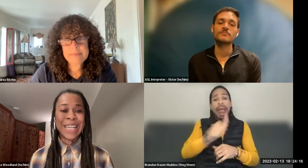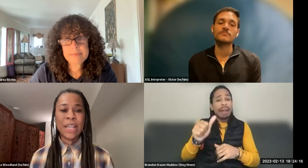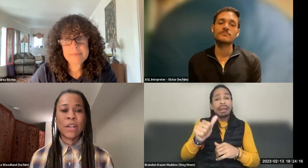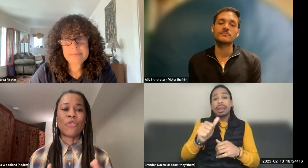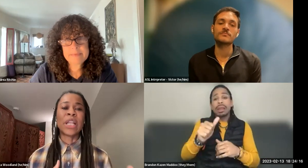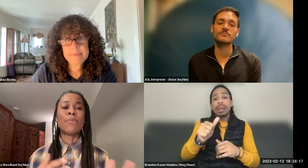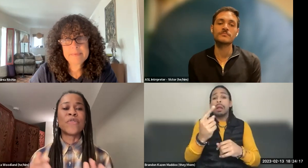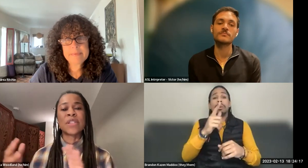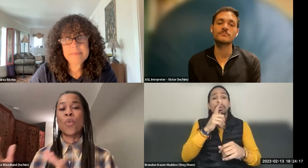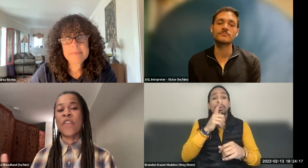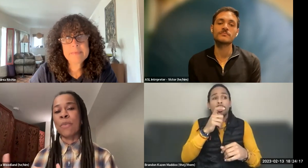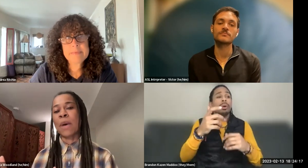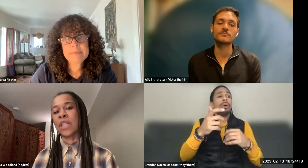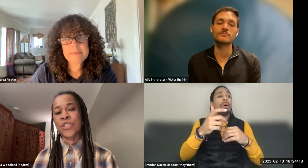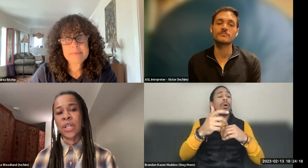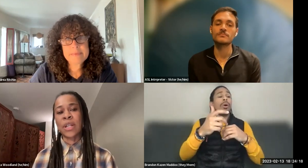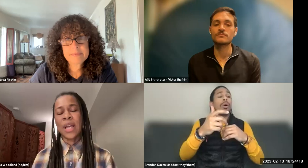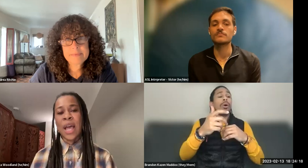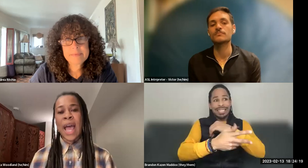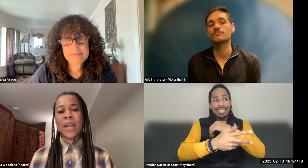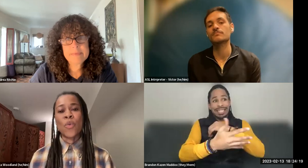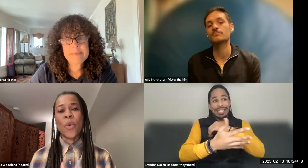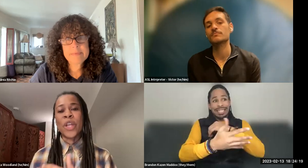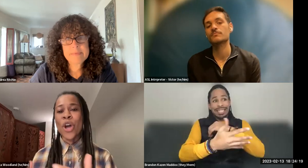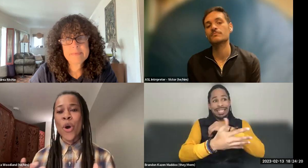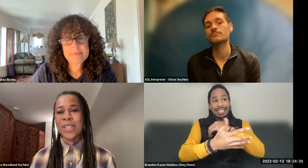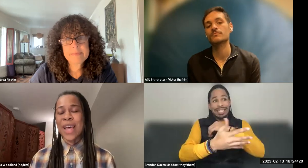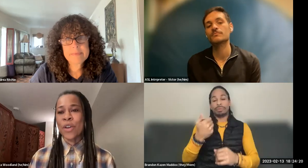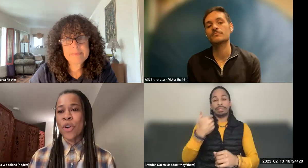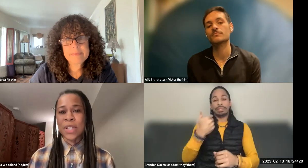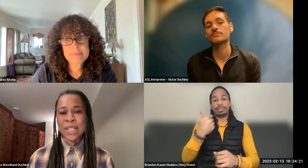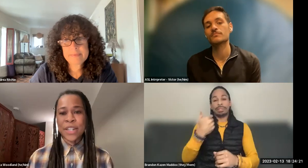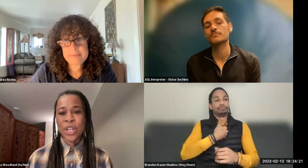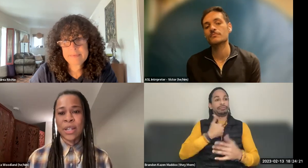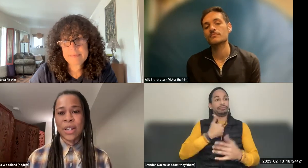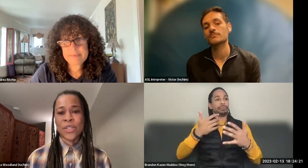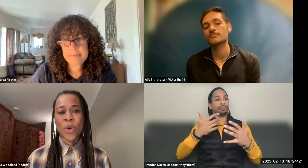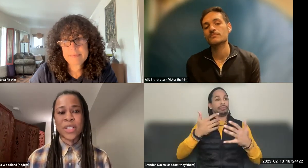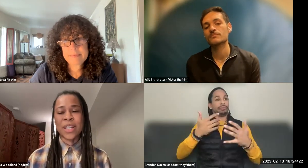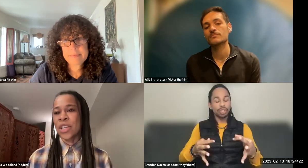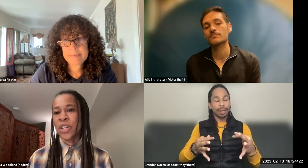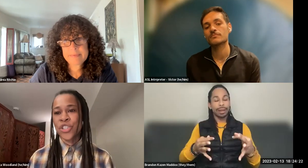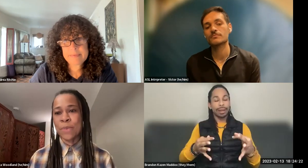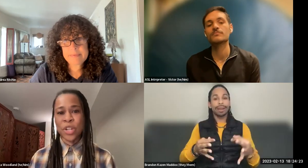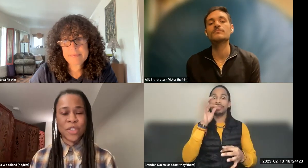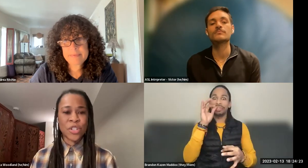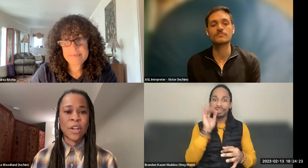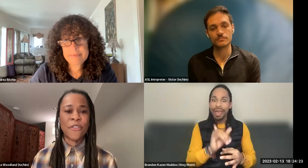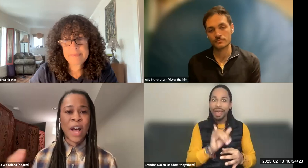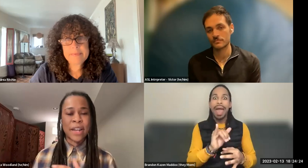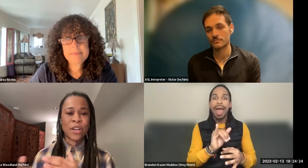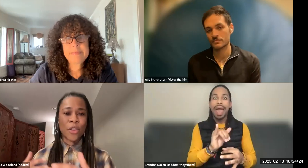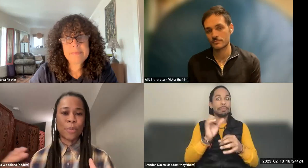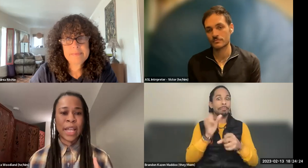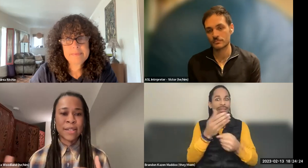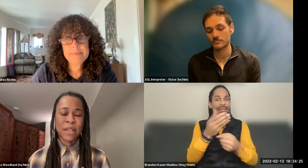or dignity really moves us away from abolition. And what we know is that criminalization is going to continue to shapeshift. It's just going